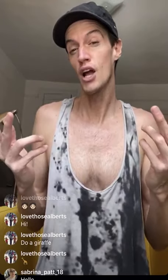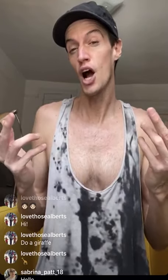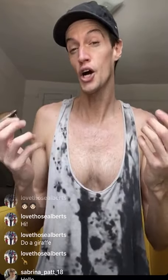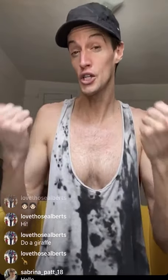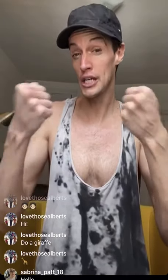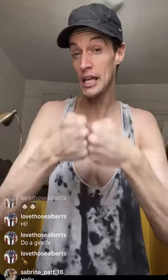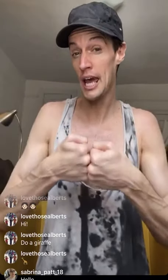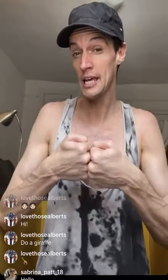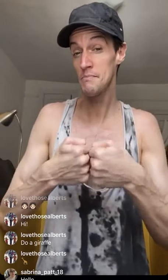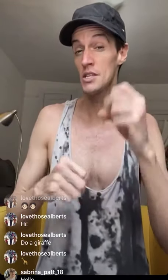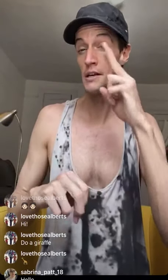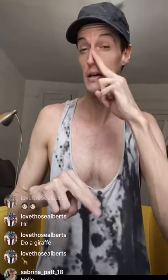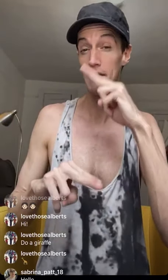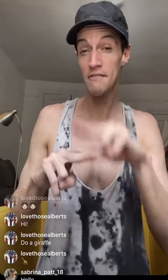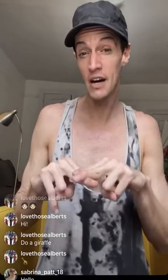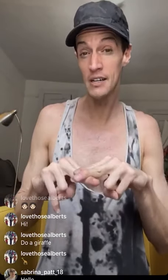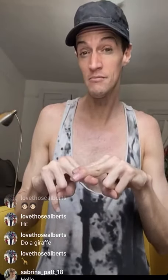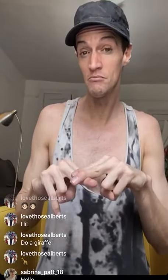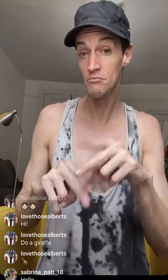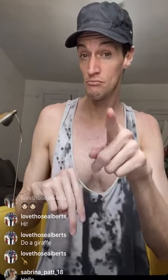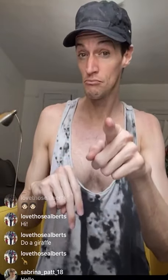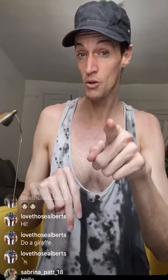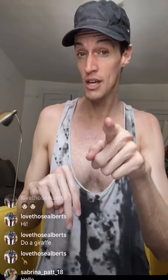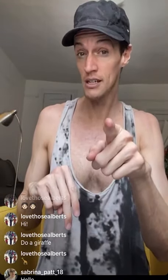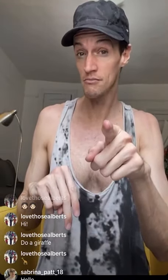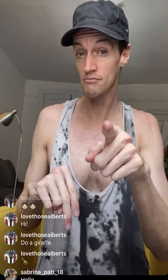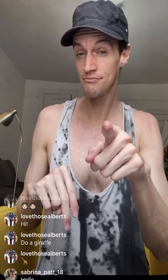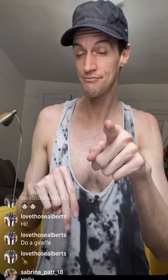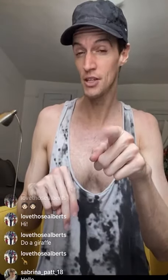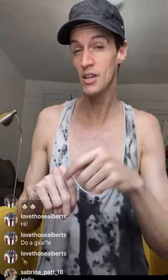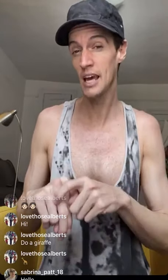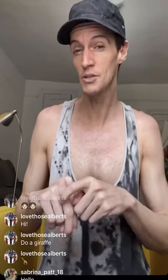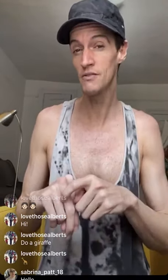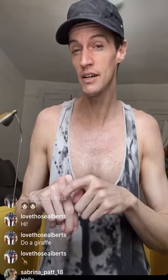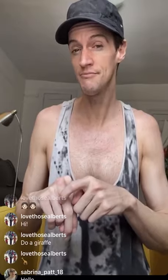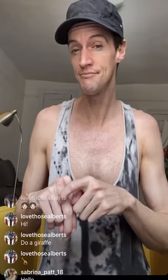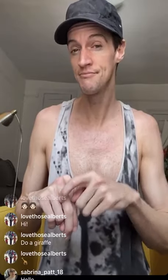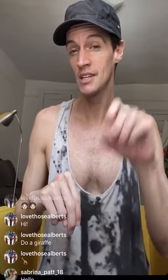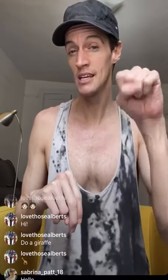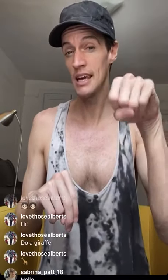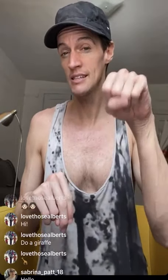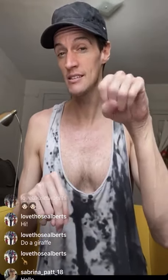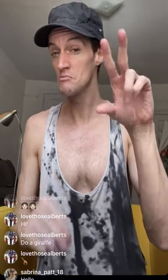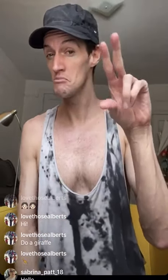Are games fun, you think? You think games are fun? Yes? No?